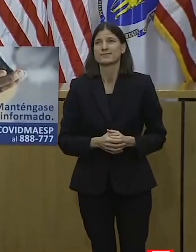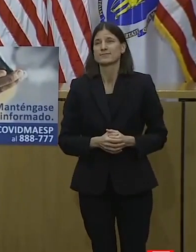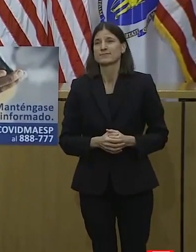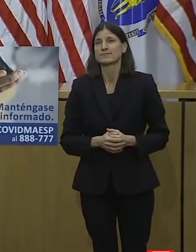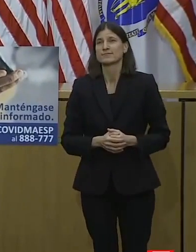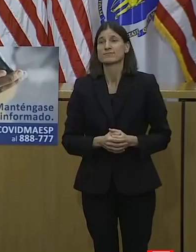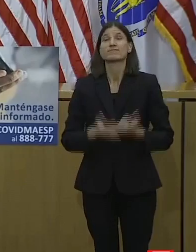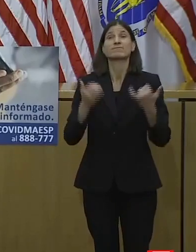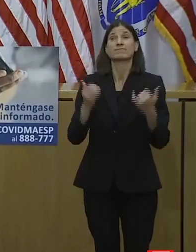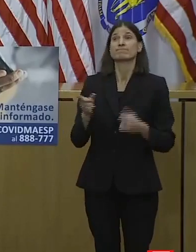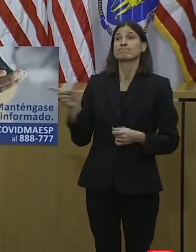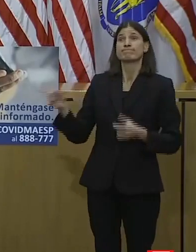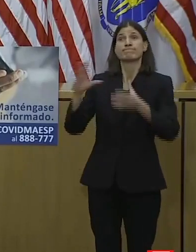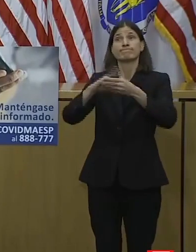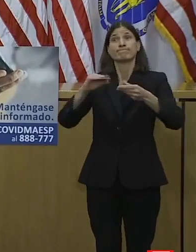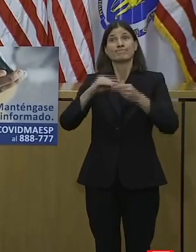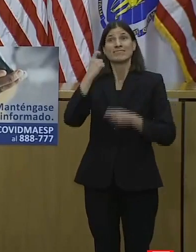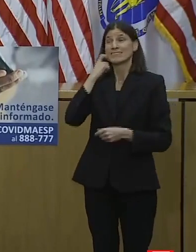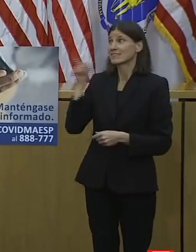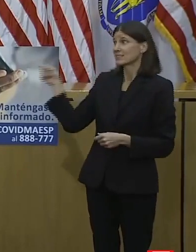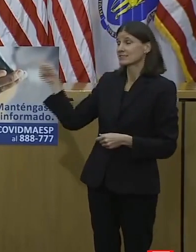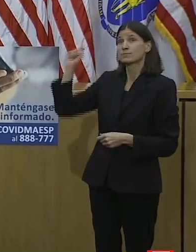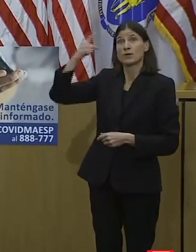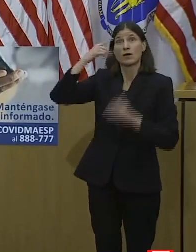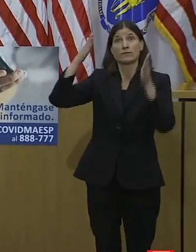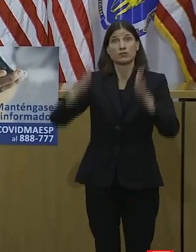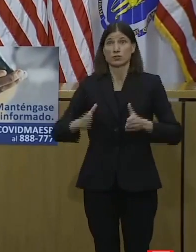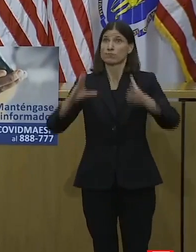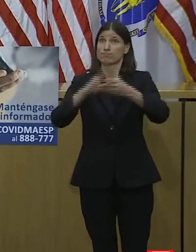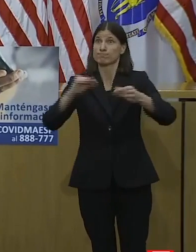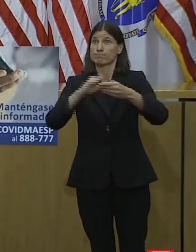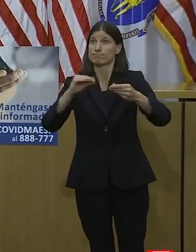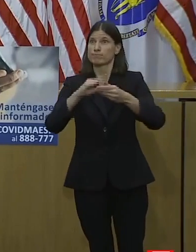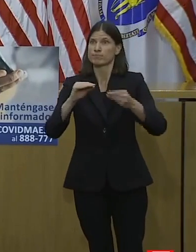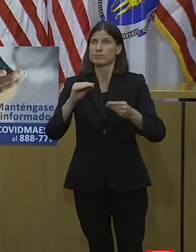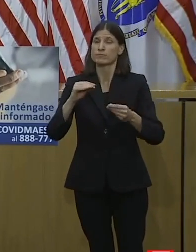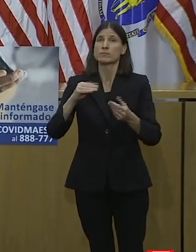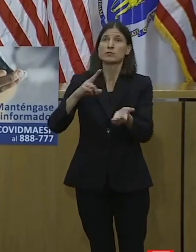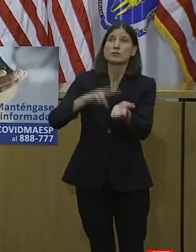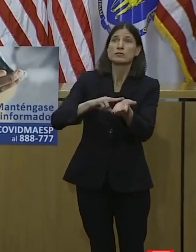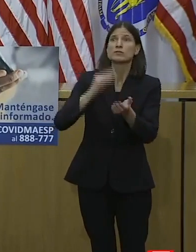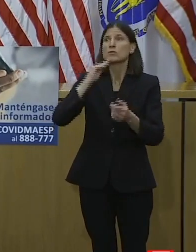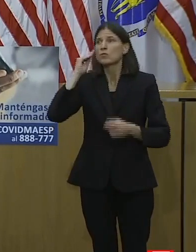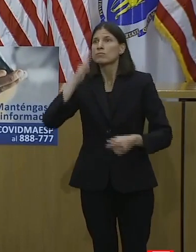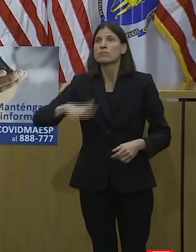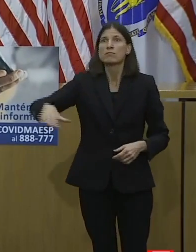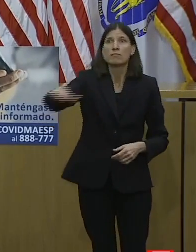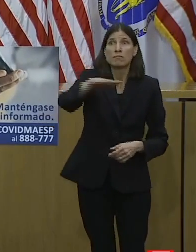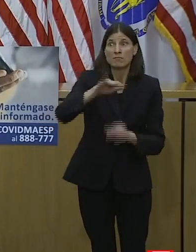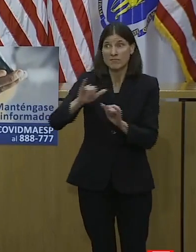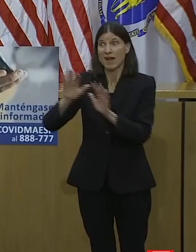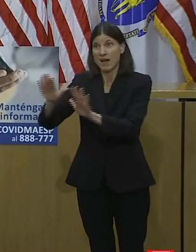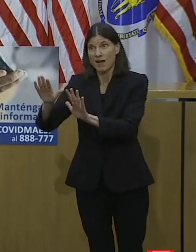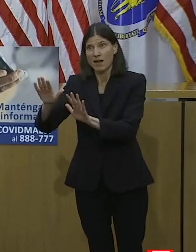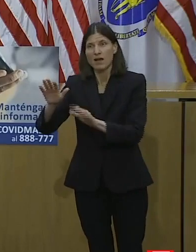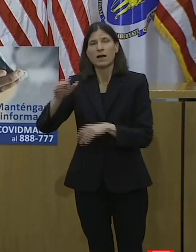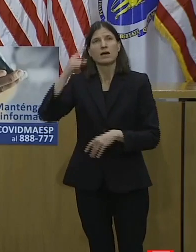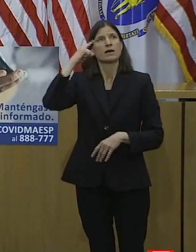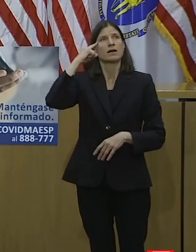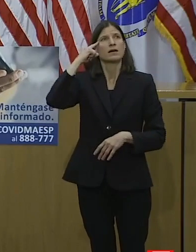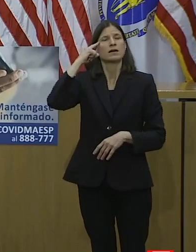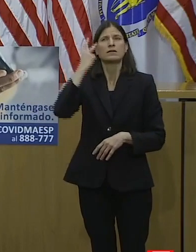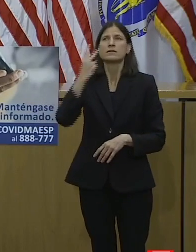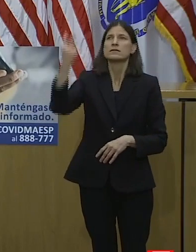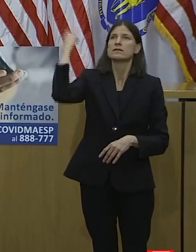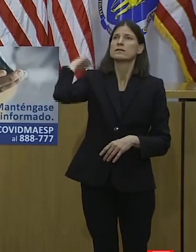As the Governor said, it is important to remember that we are strong and resilient in the Commonwealth of